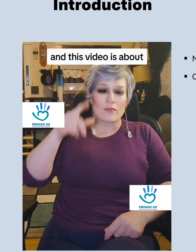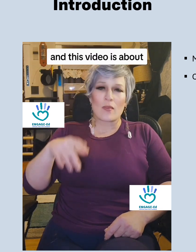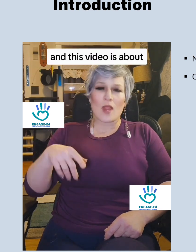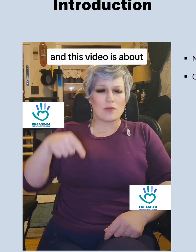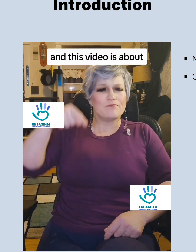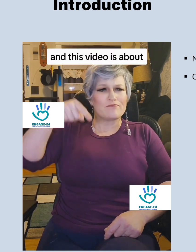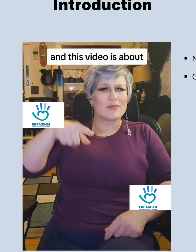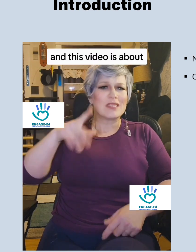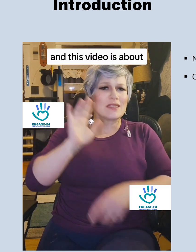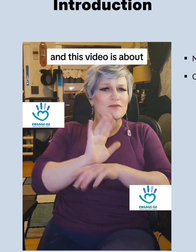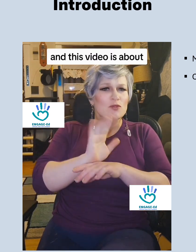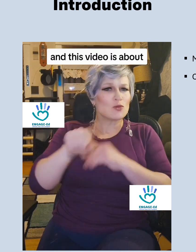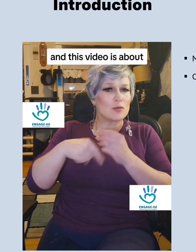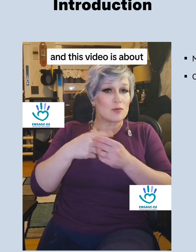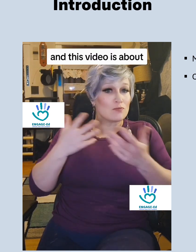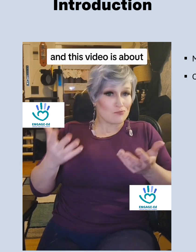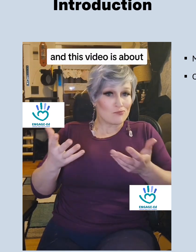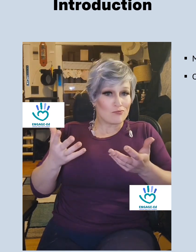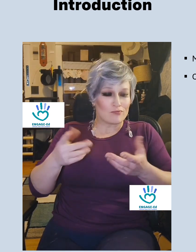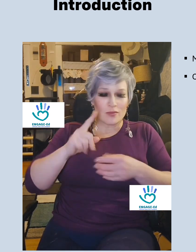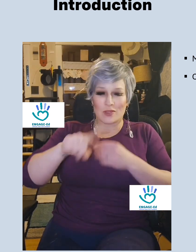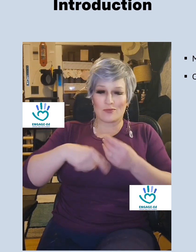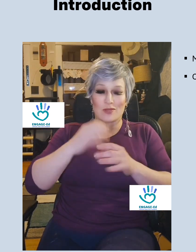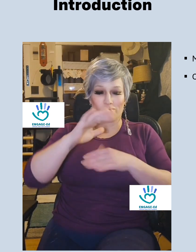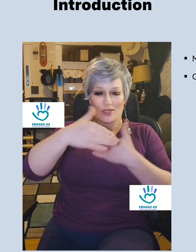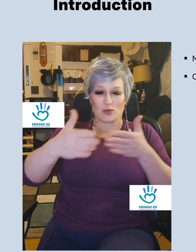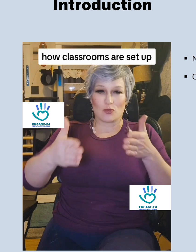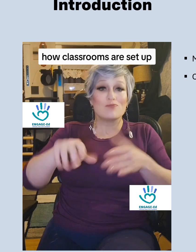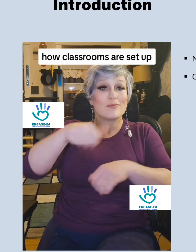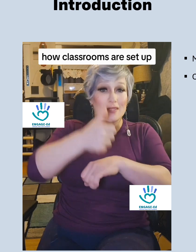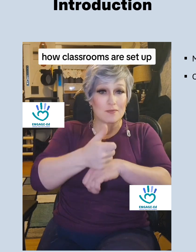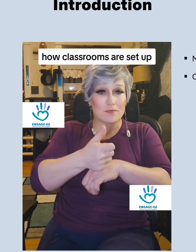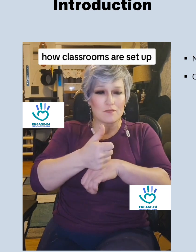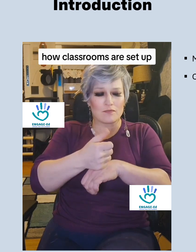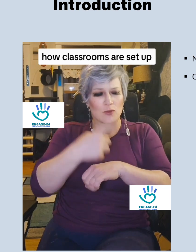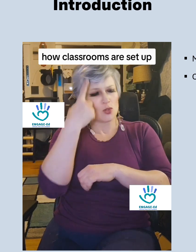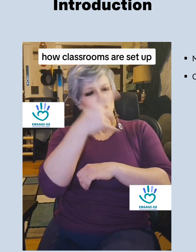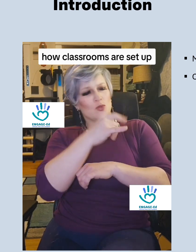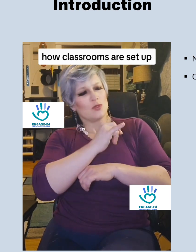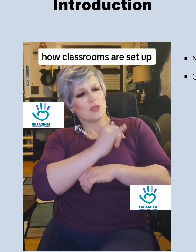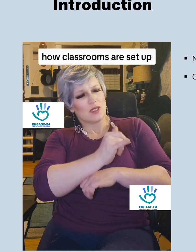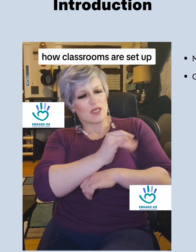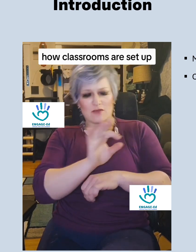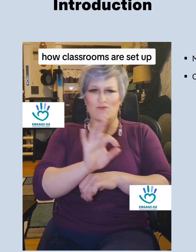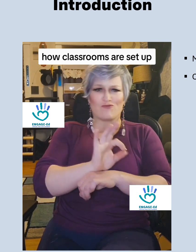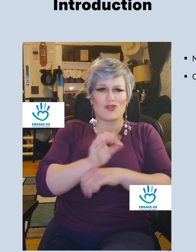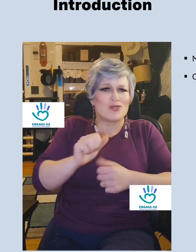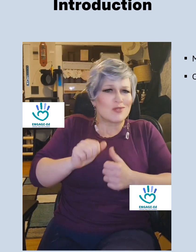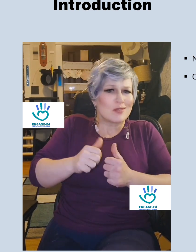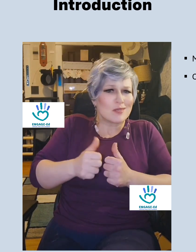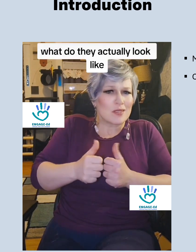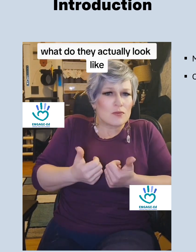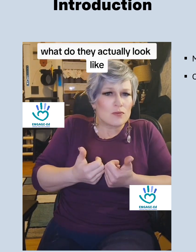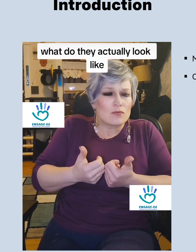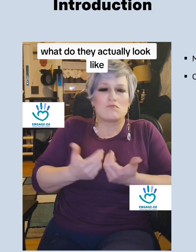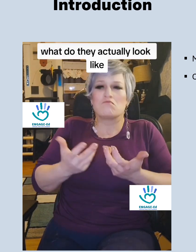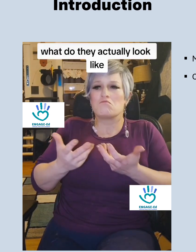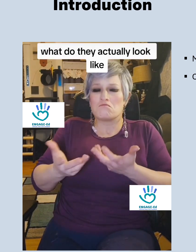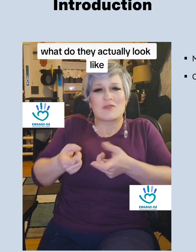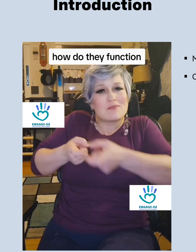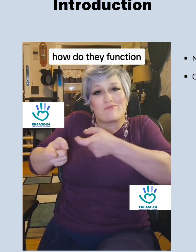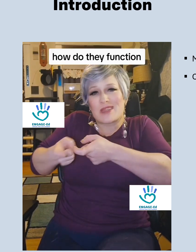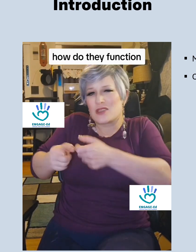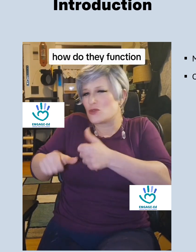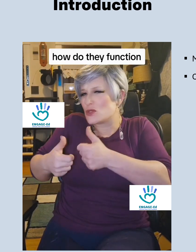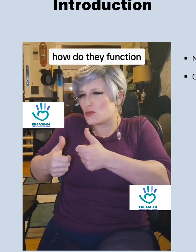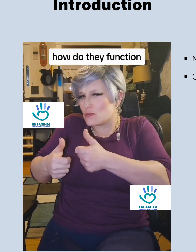and this video is about how classrooms are set up. What do they actually look